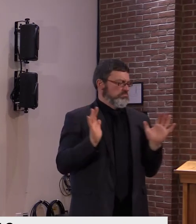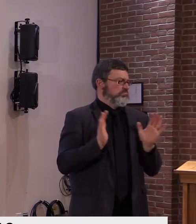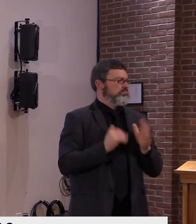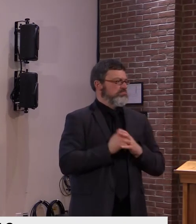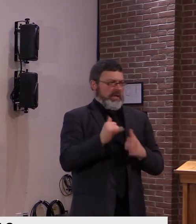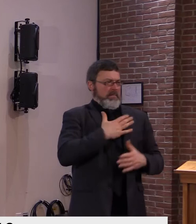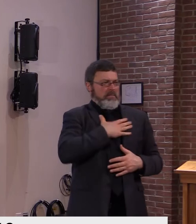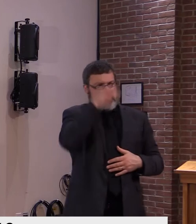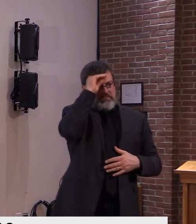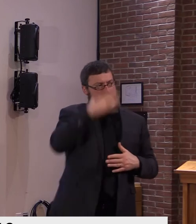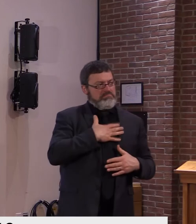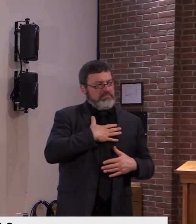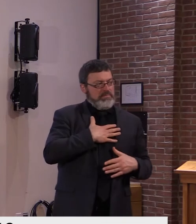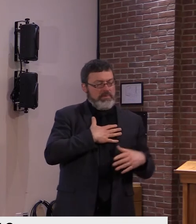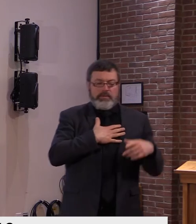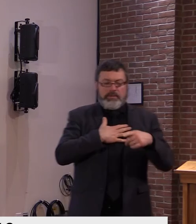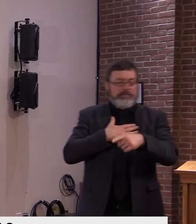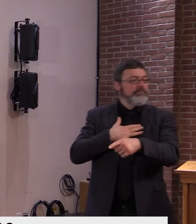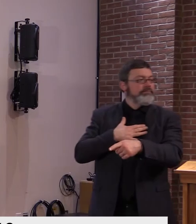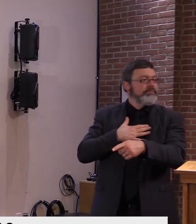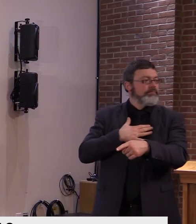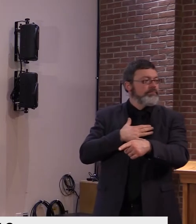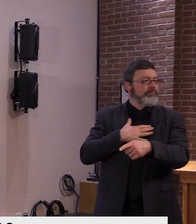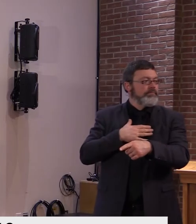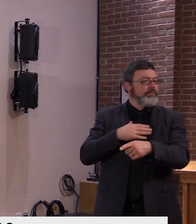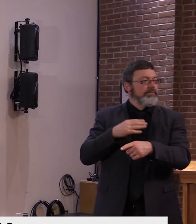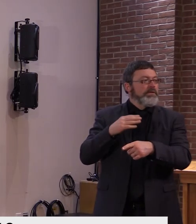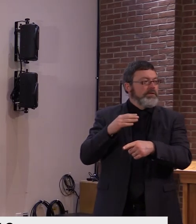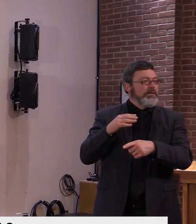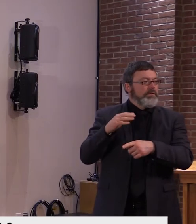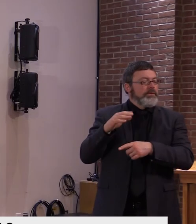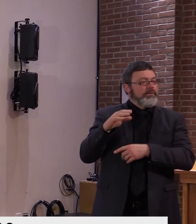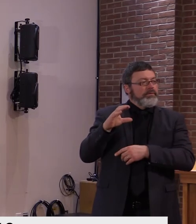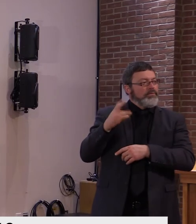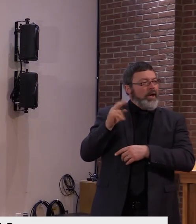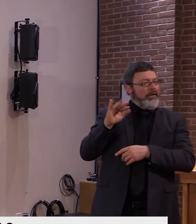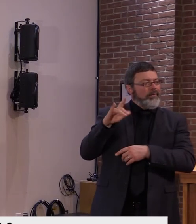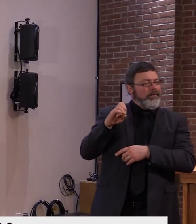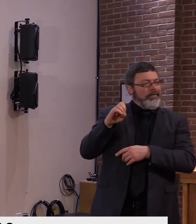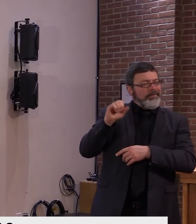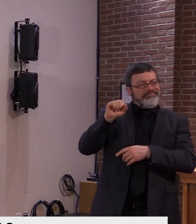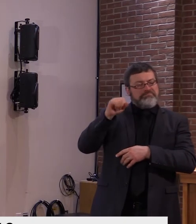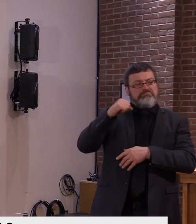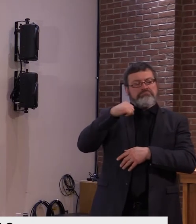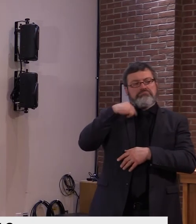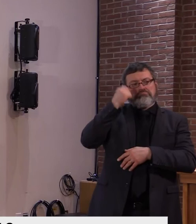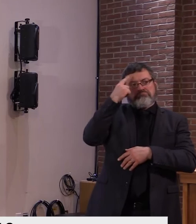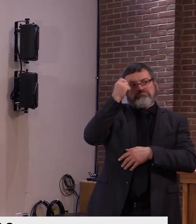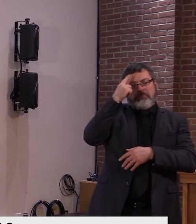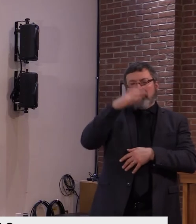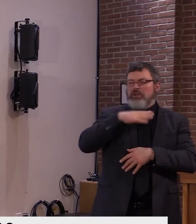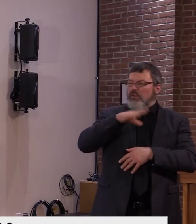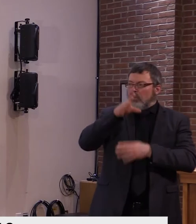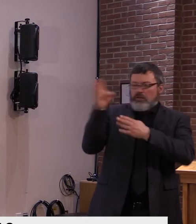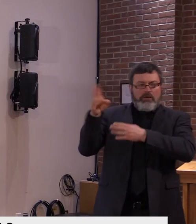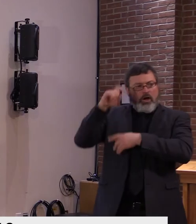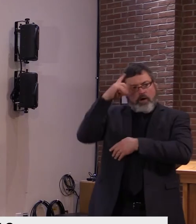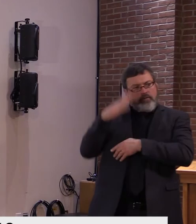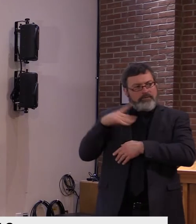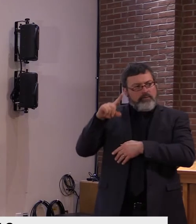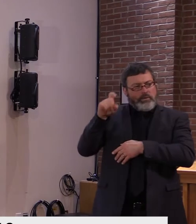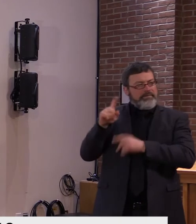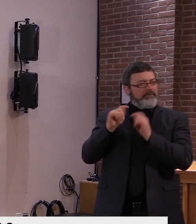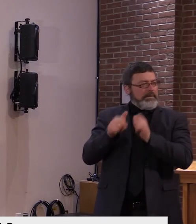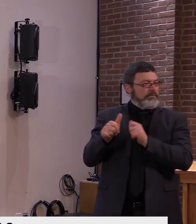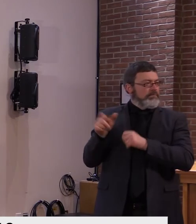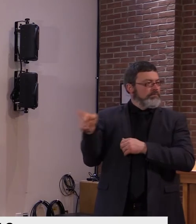Thank you. A quick one for Secretary Krentz. The guidance to ask students or as